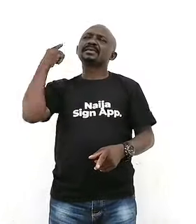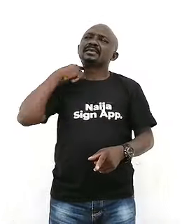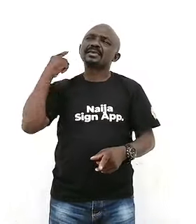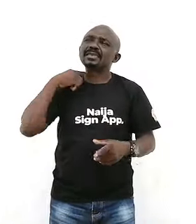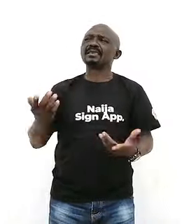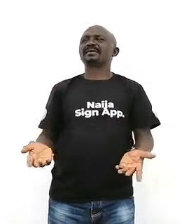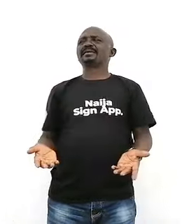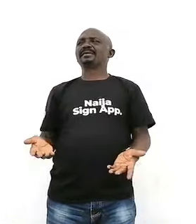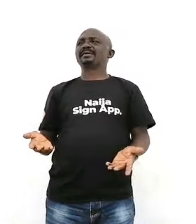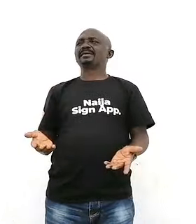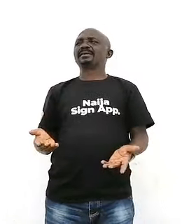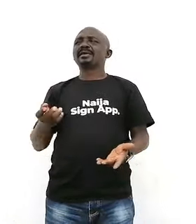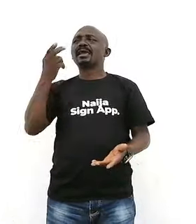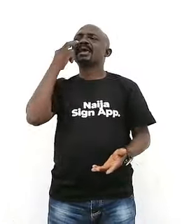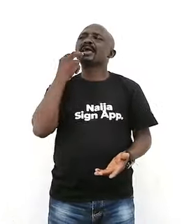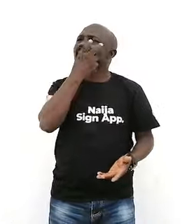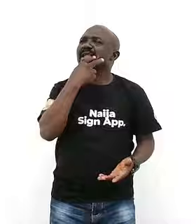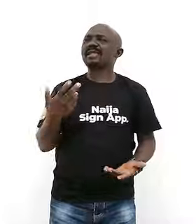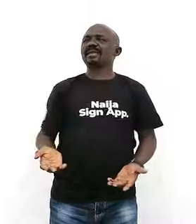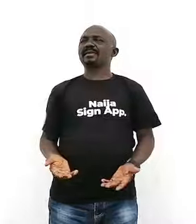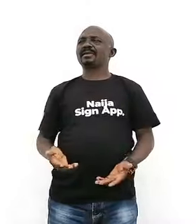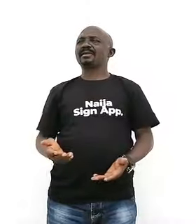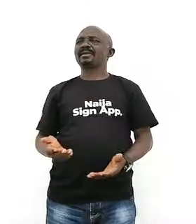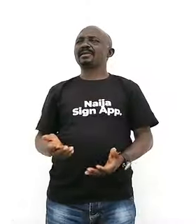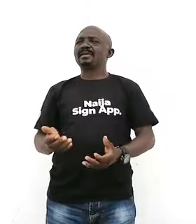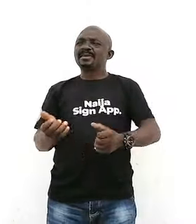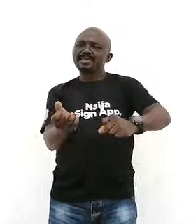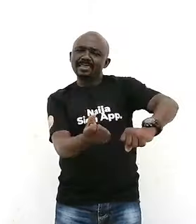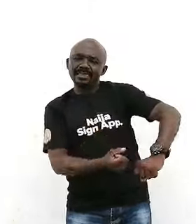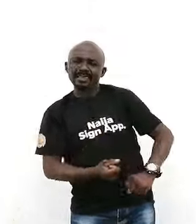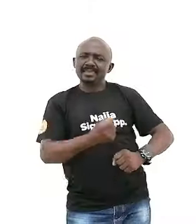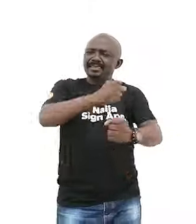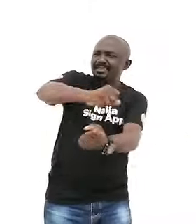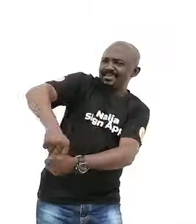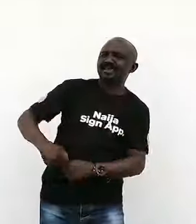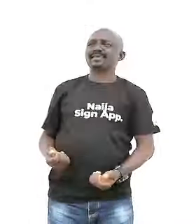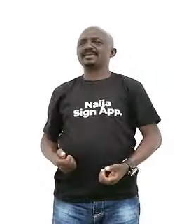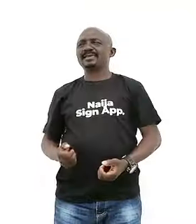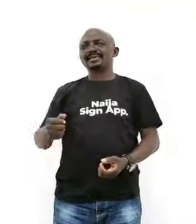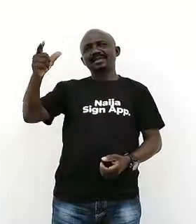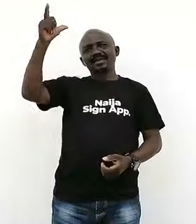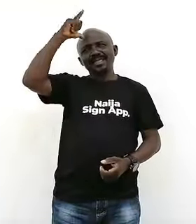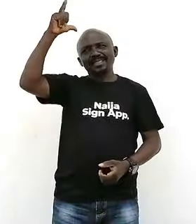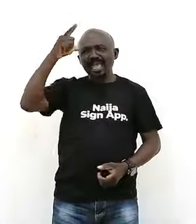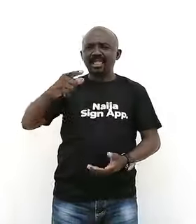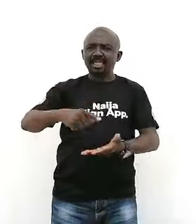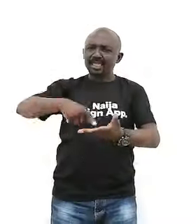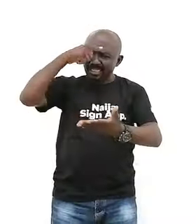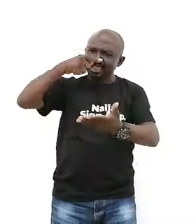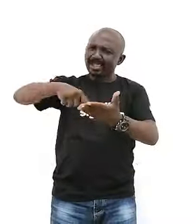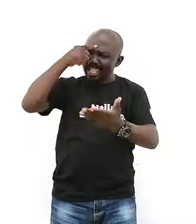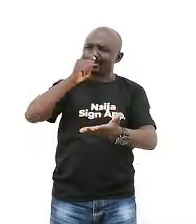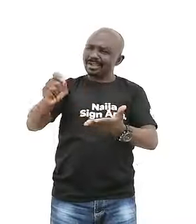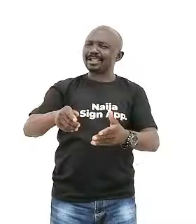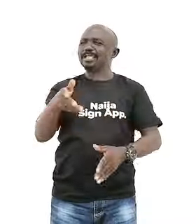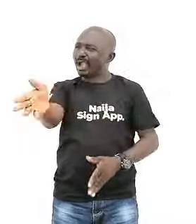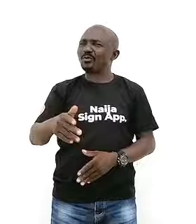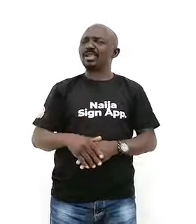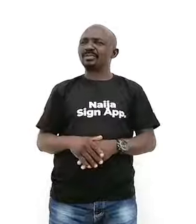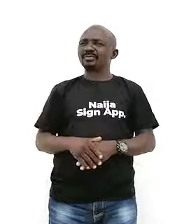affiliation. It is beautiful to see young Nigerians recognizing each different linguistic tongue, each different linguistic community,